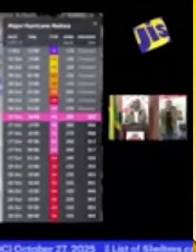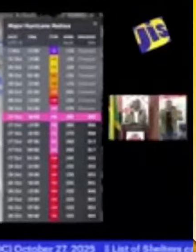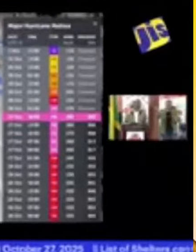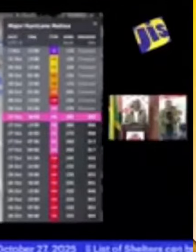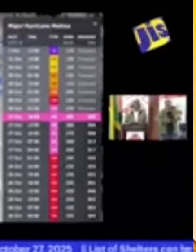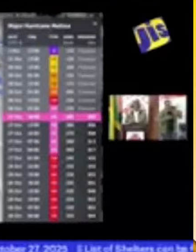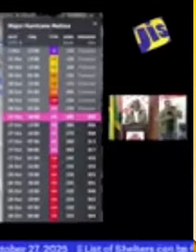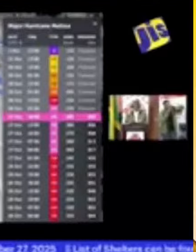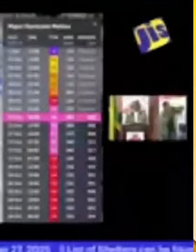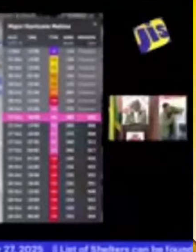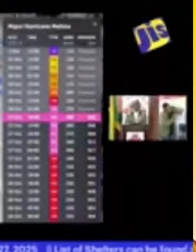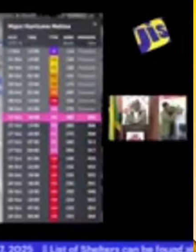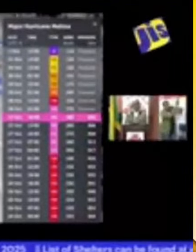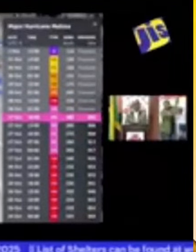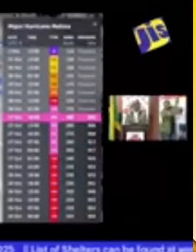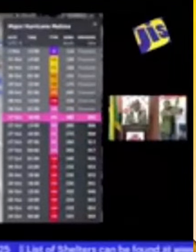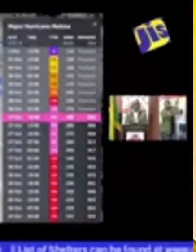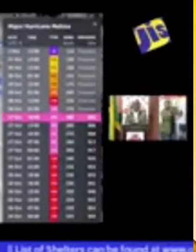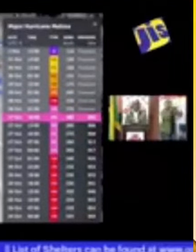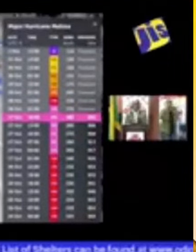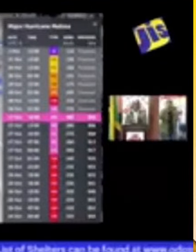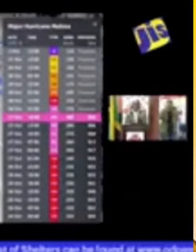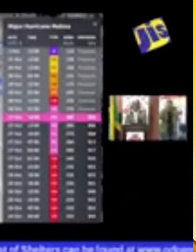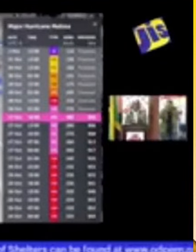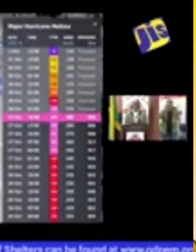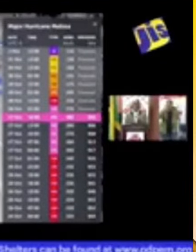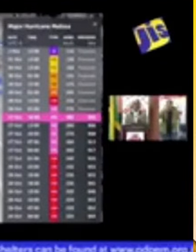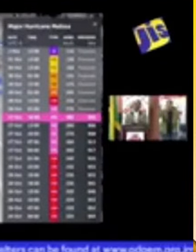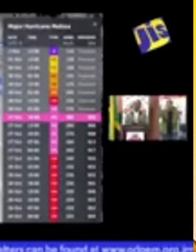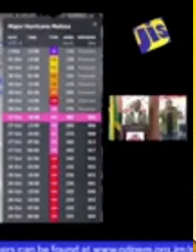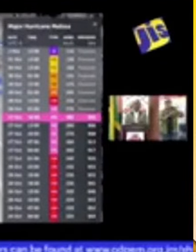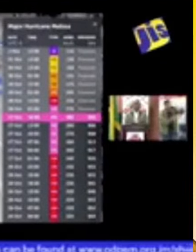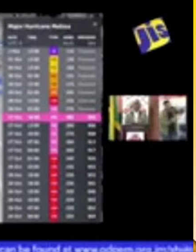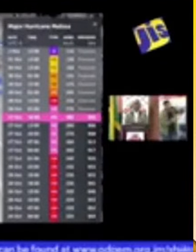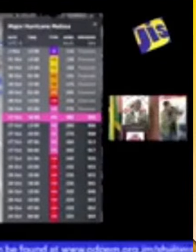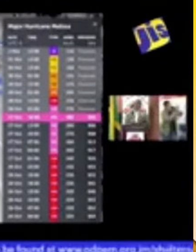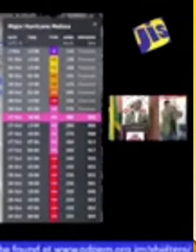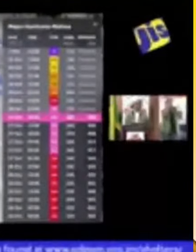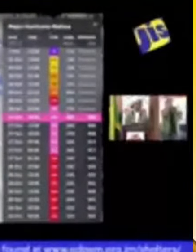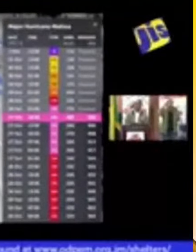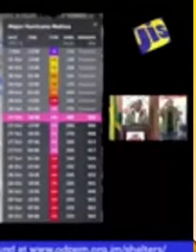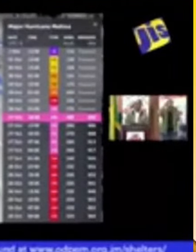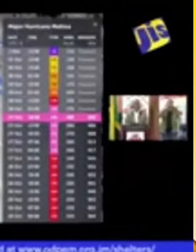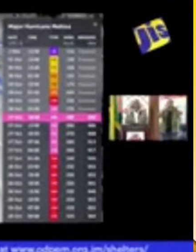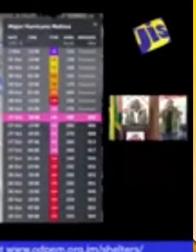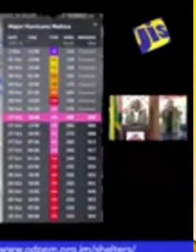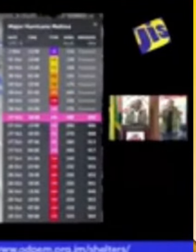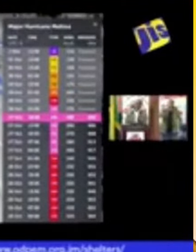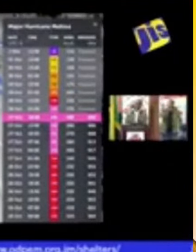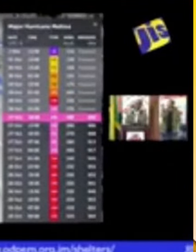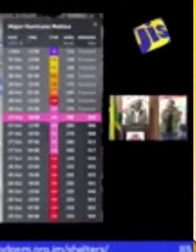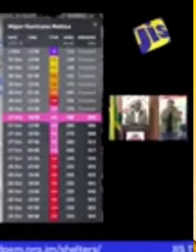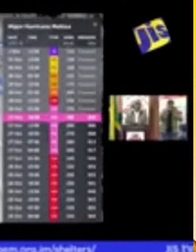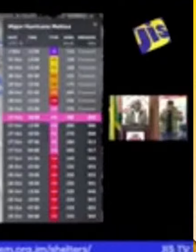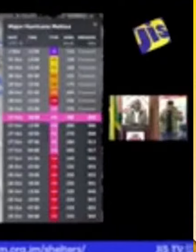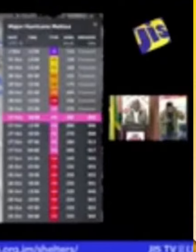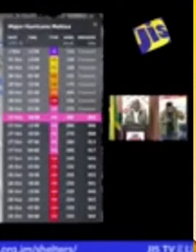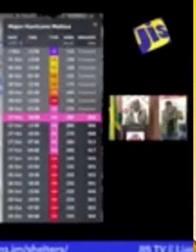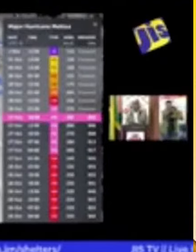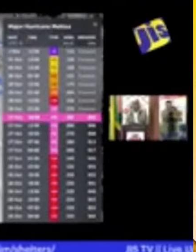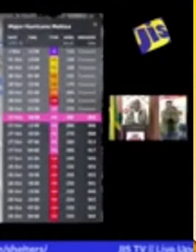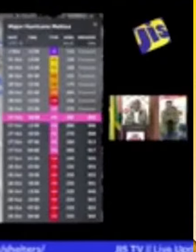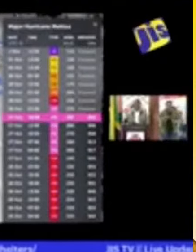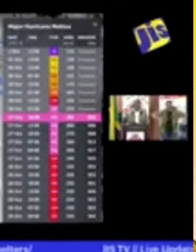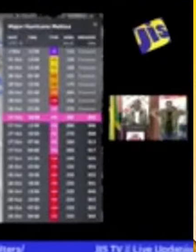landfall. There are some terms that we need to deal with. In this case, we have a landfall. In the case of Beryl of last year, we did not have a landfall because